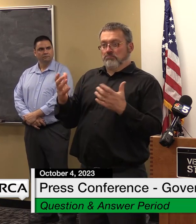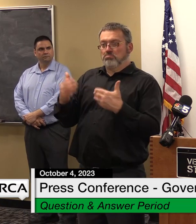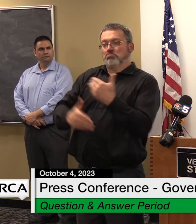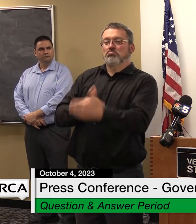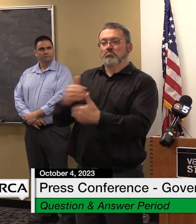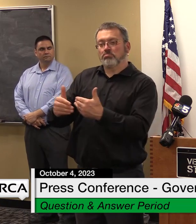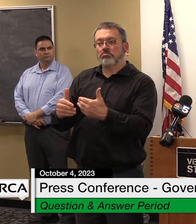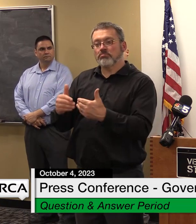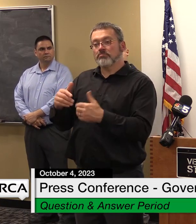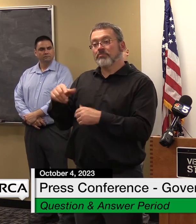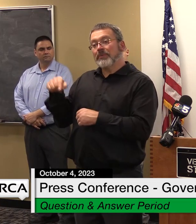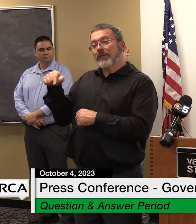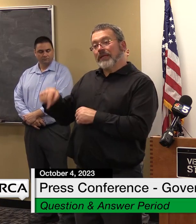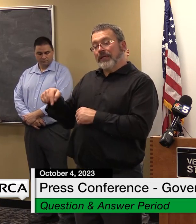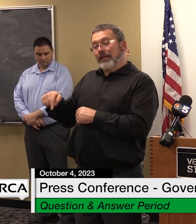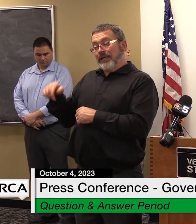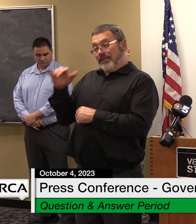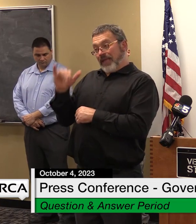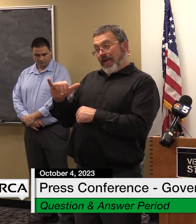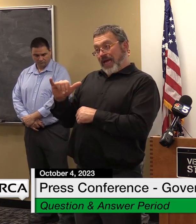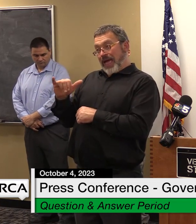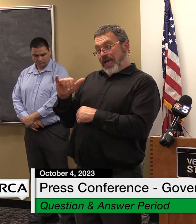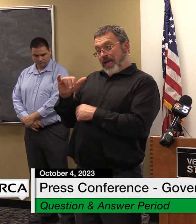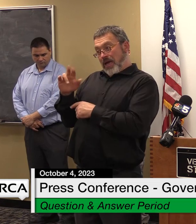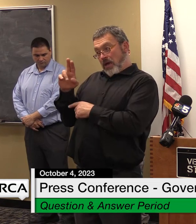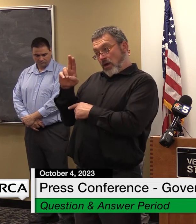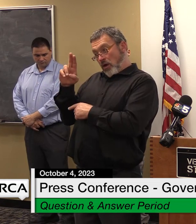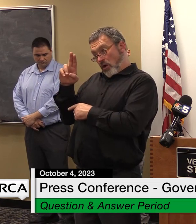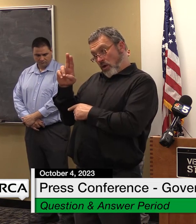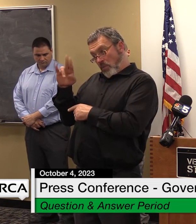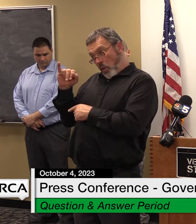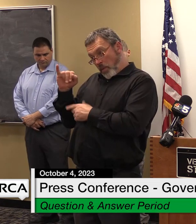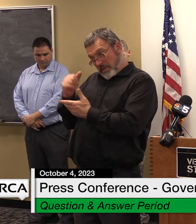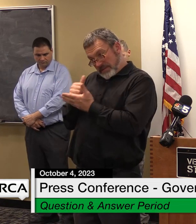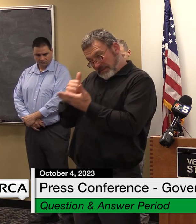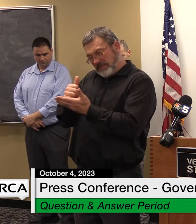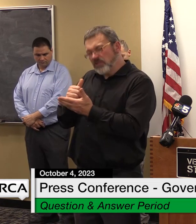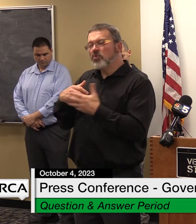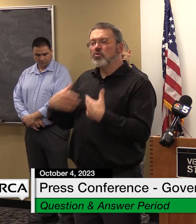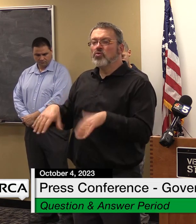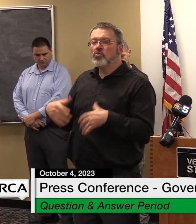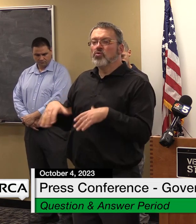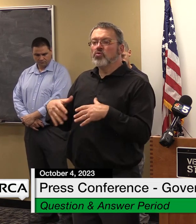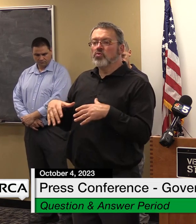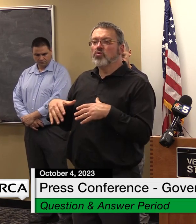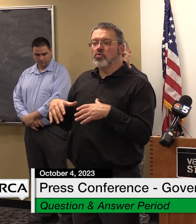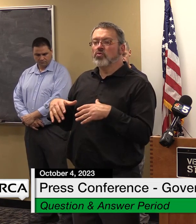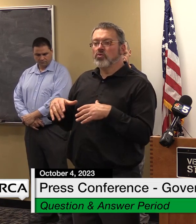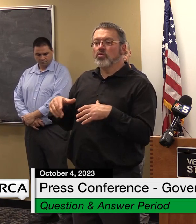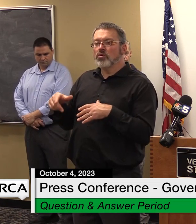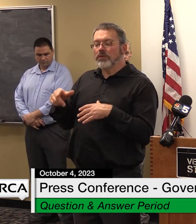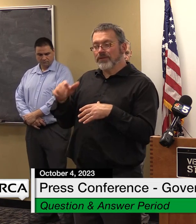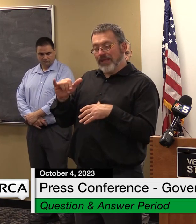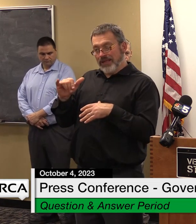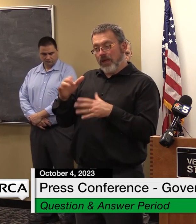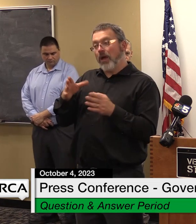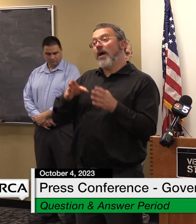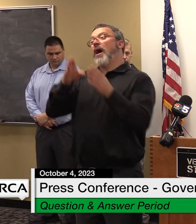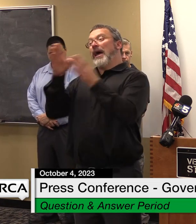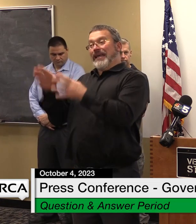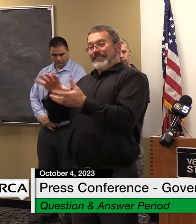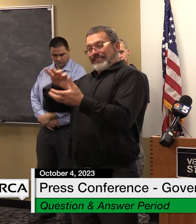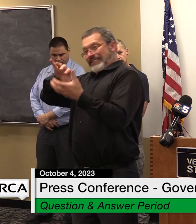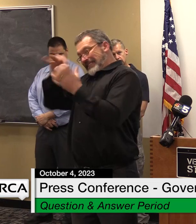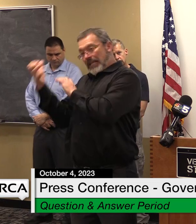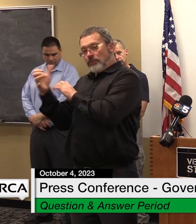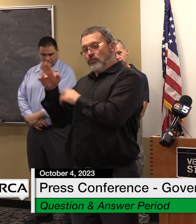complicated things a bit, but it was a smaller number. But we can always do better, obviously. We want to do better.